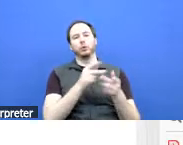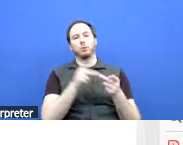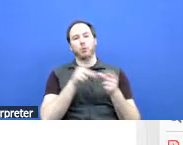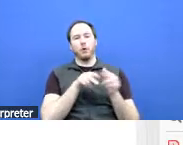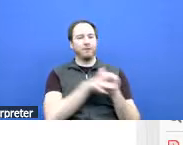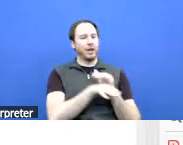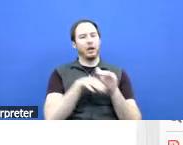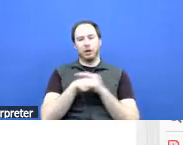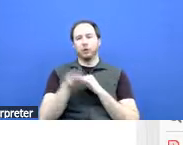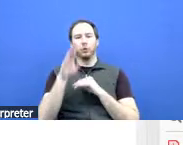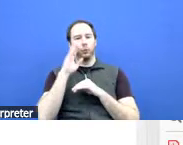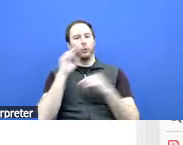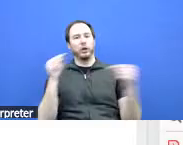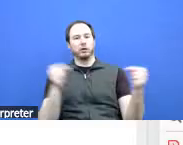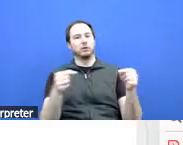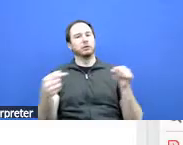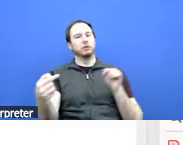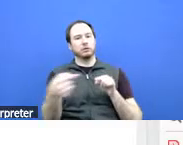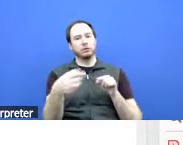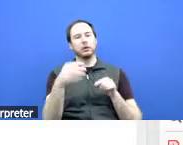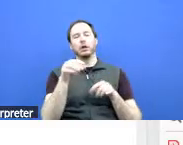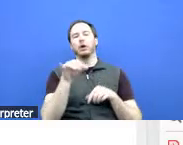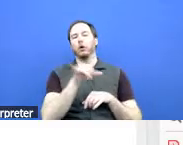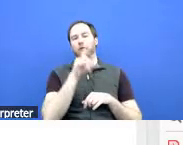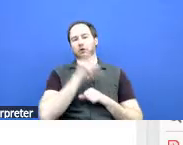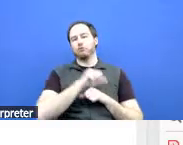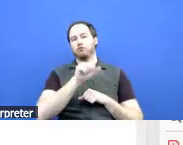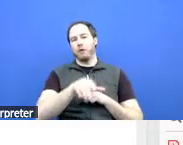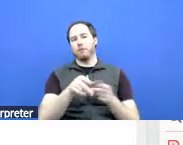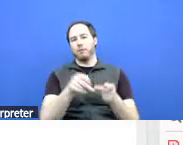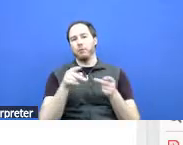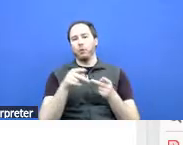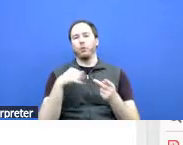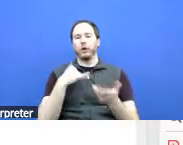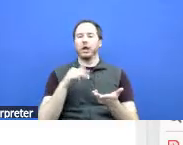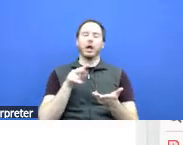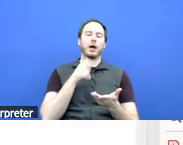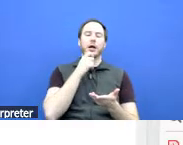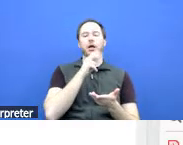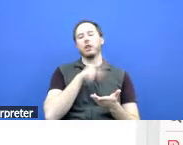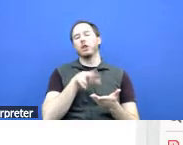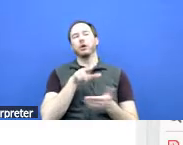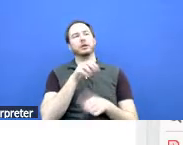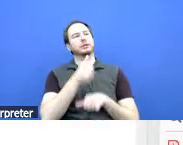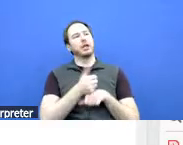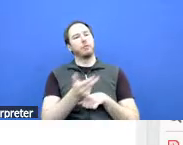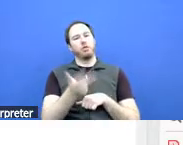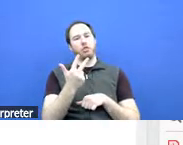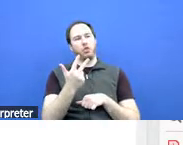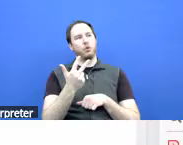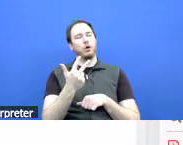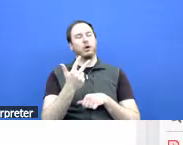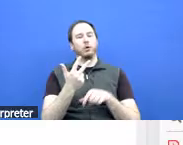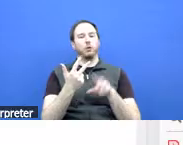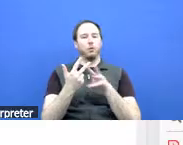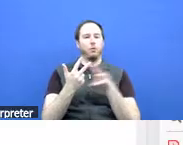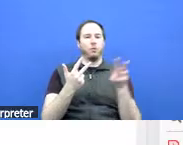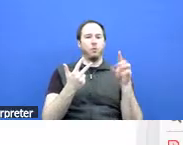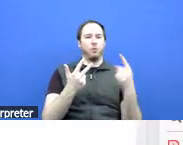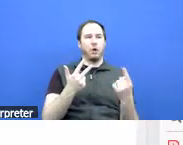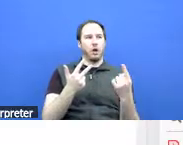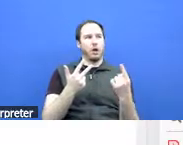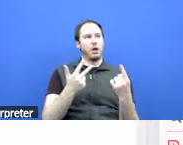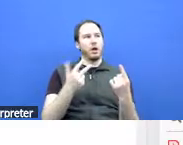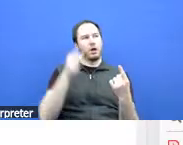provided to the new structure, including drop-off points. Right now, we're looking at 3 drop-off points, one on the west side of